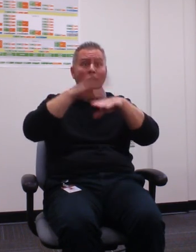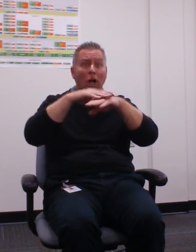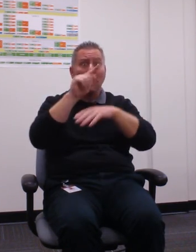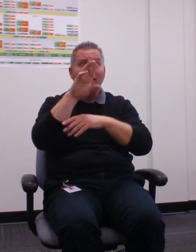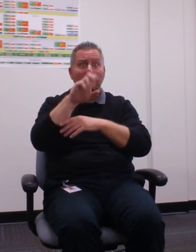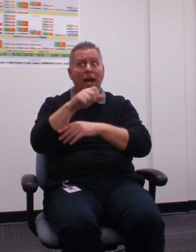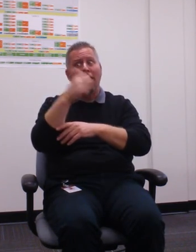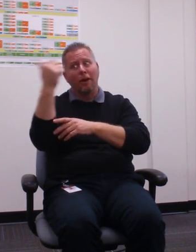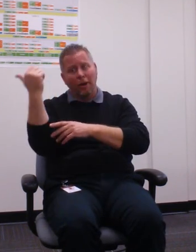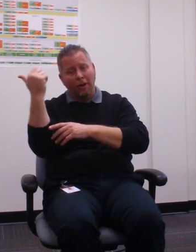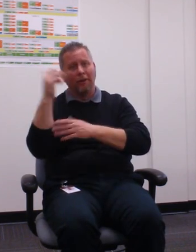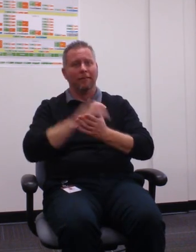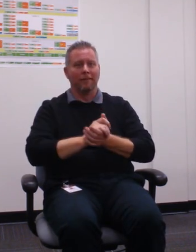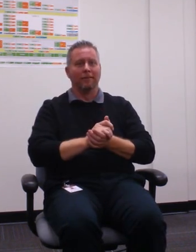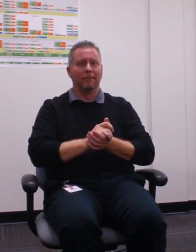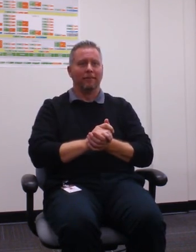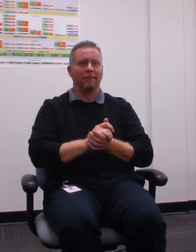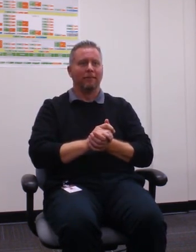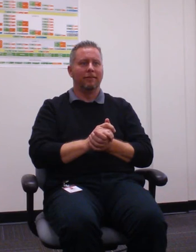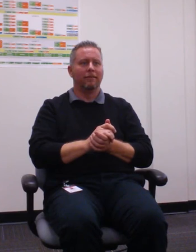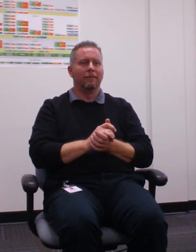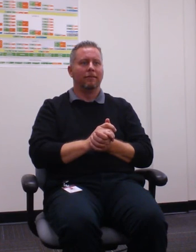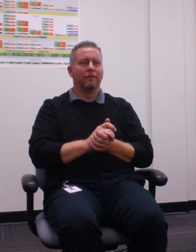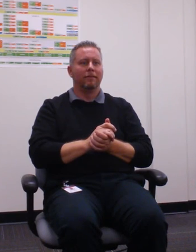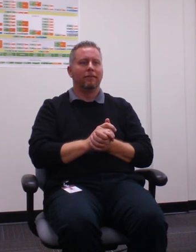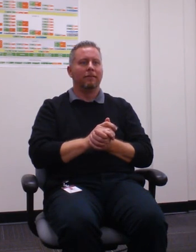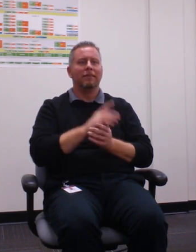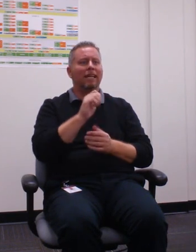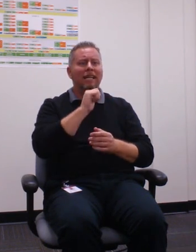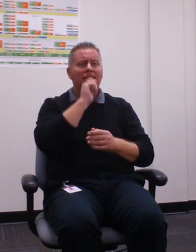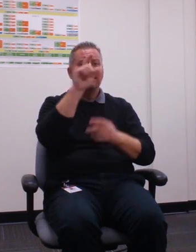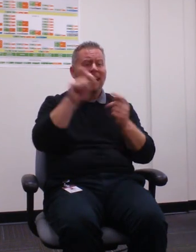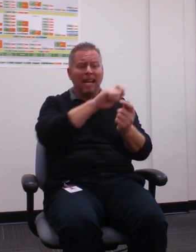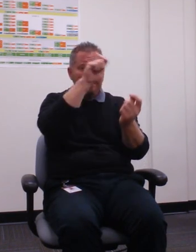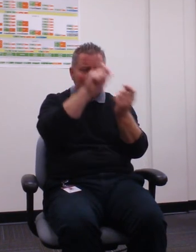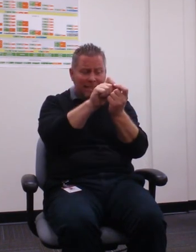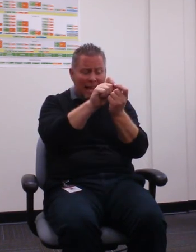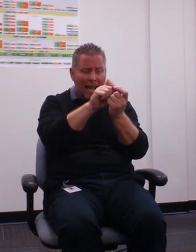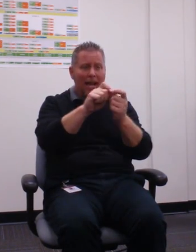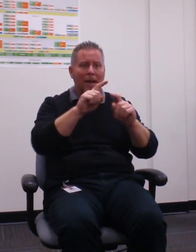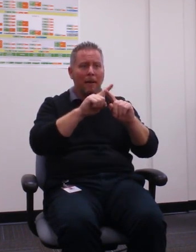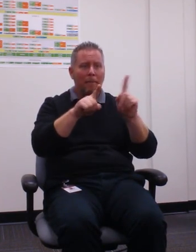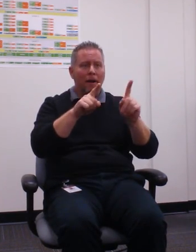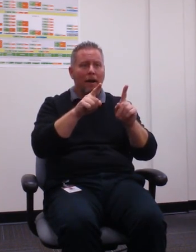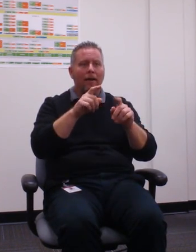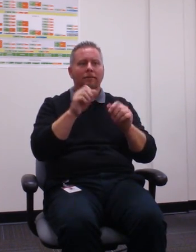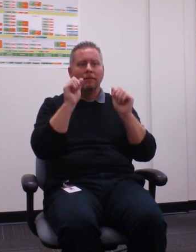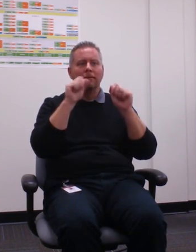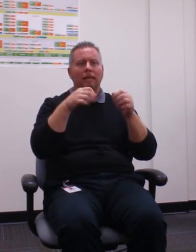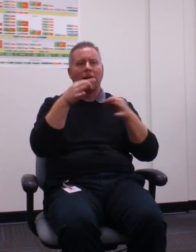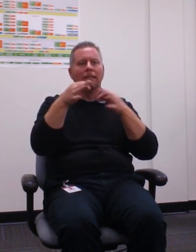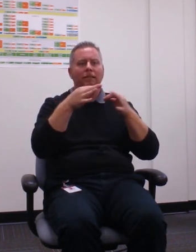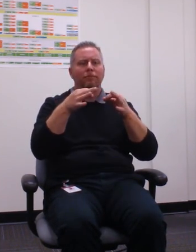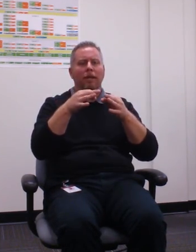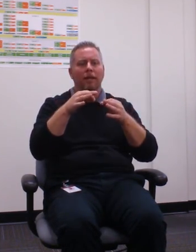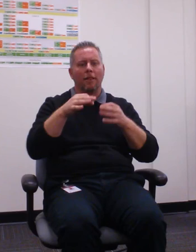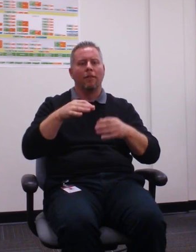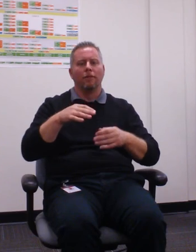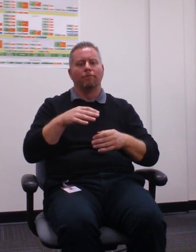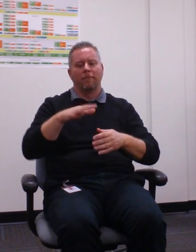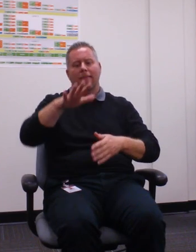How precise is it with the interior? What it says? It's not, Louis, and that's the problem. Oh, okay. When it says interior,